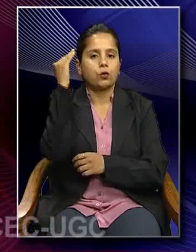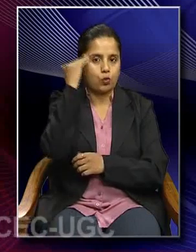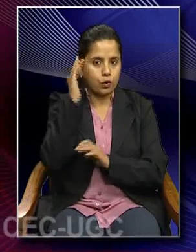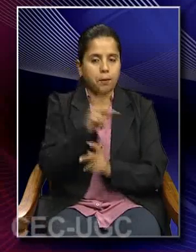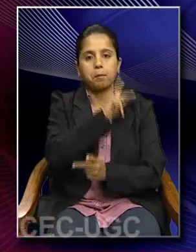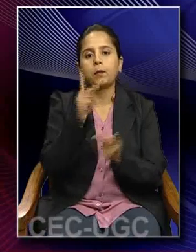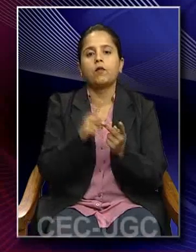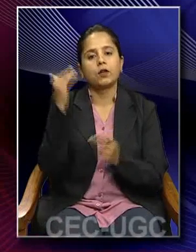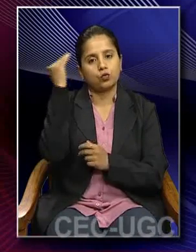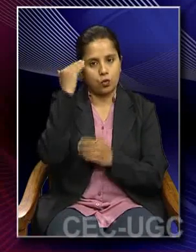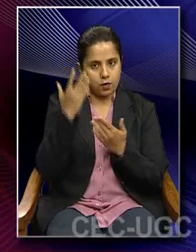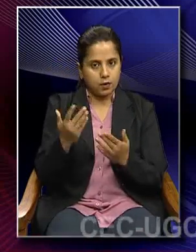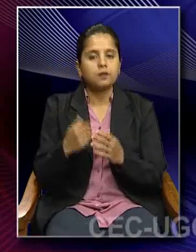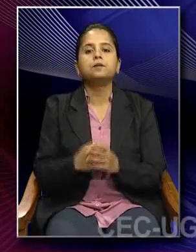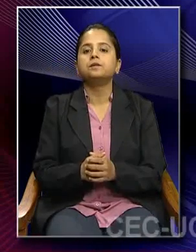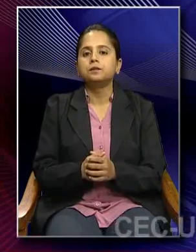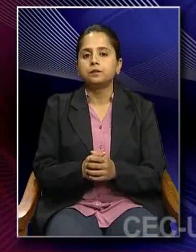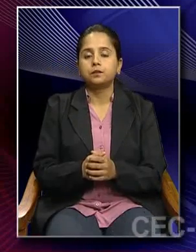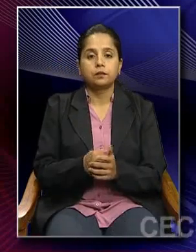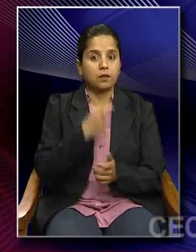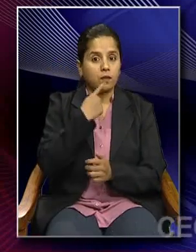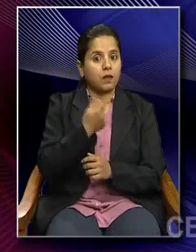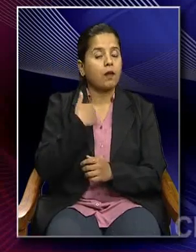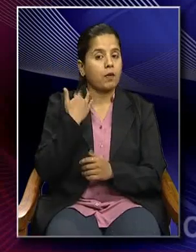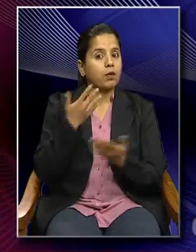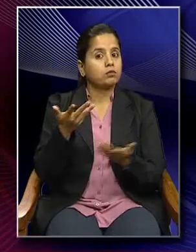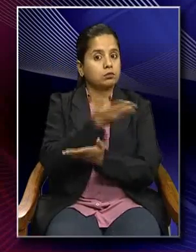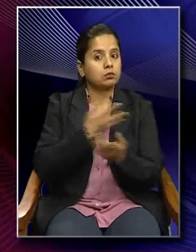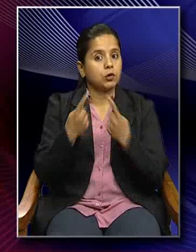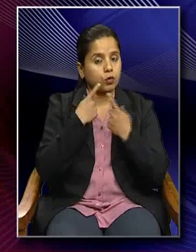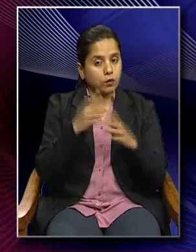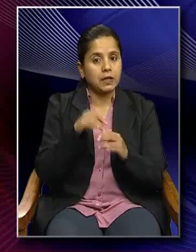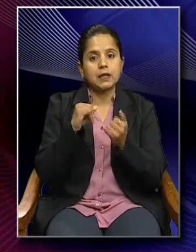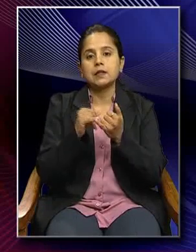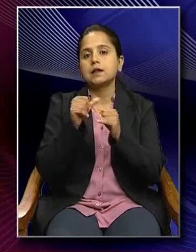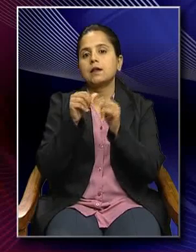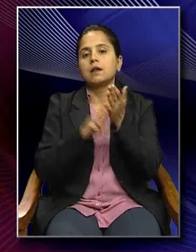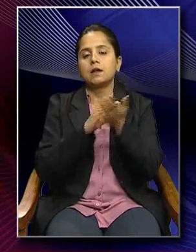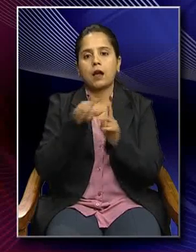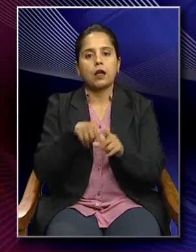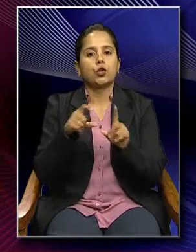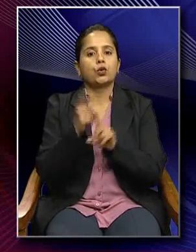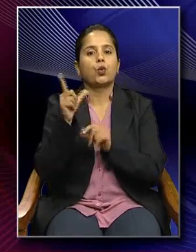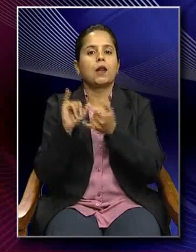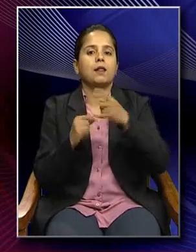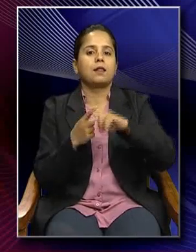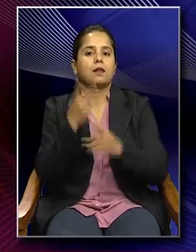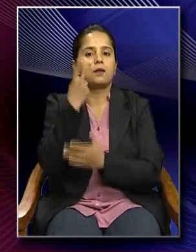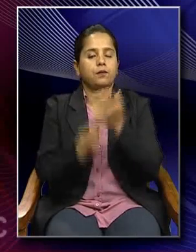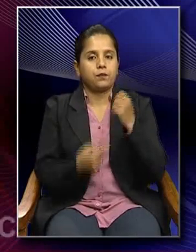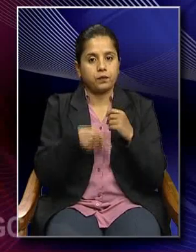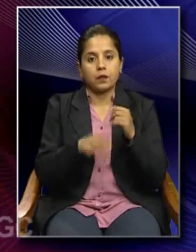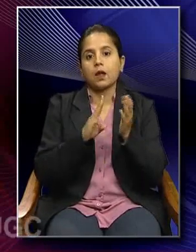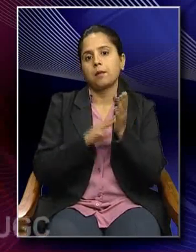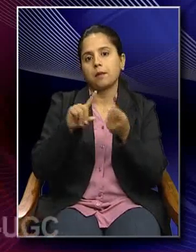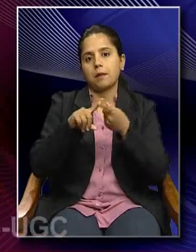perfect knowledge. We also discussed that Sankhya is a dualist in the